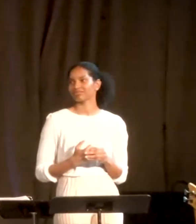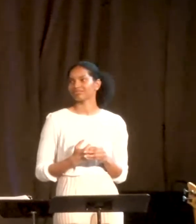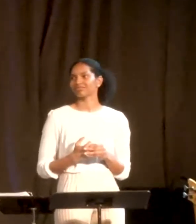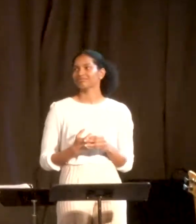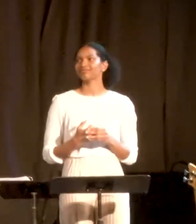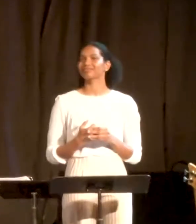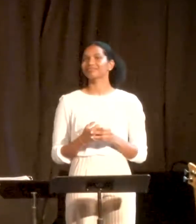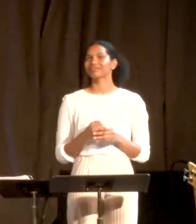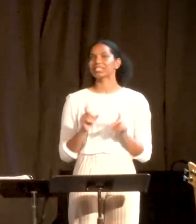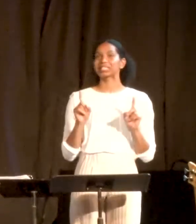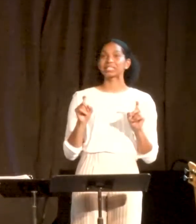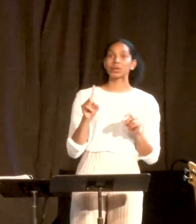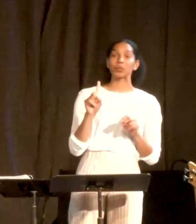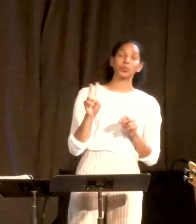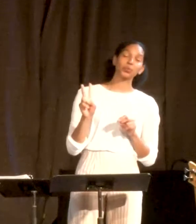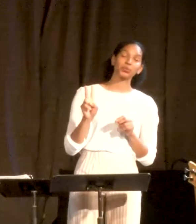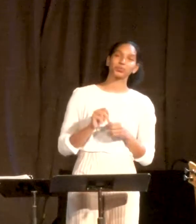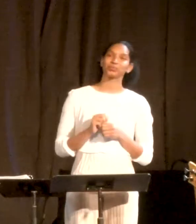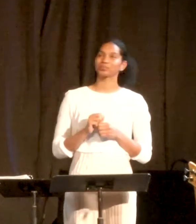Testing, 1, 2, we're good.